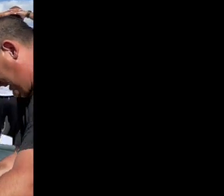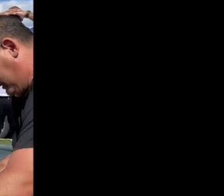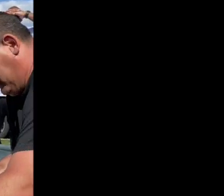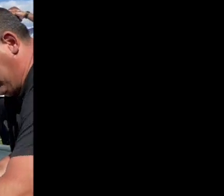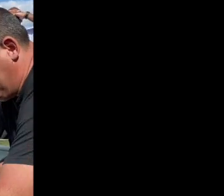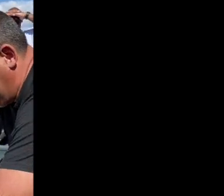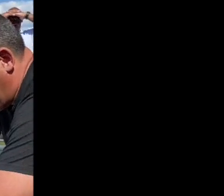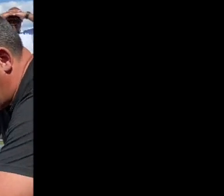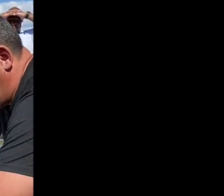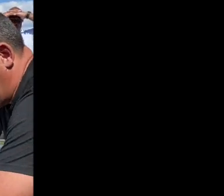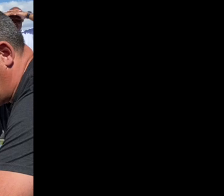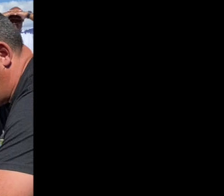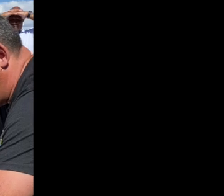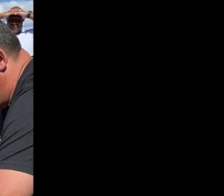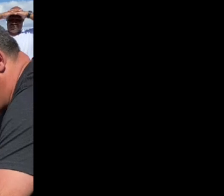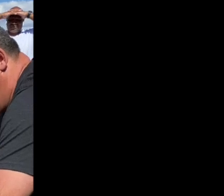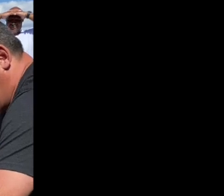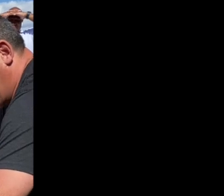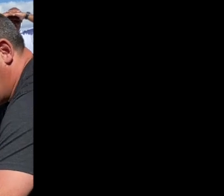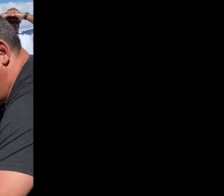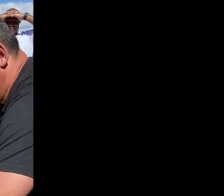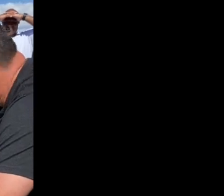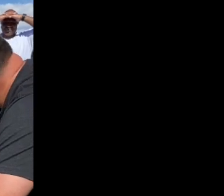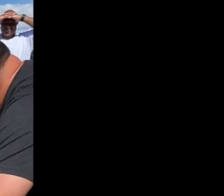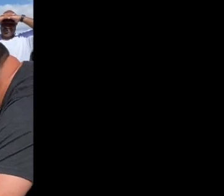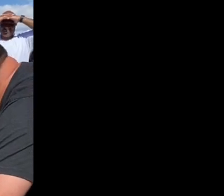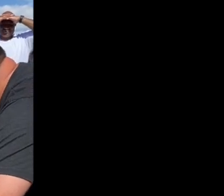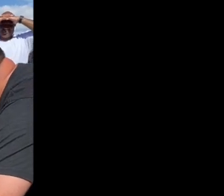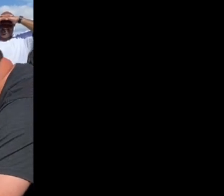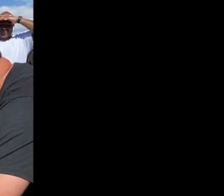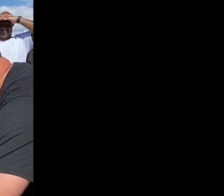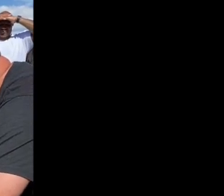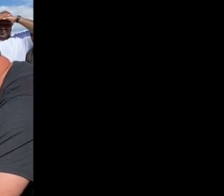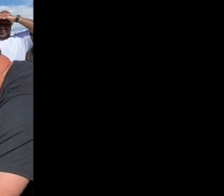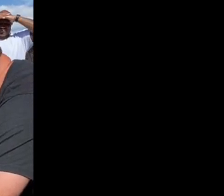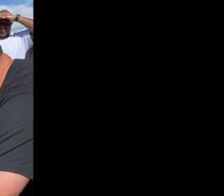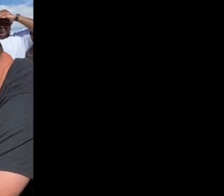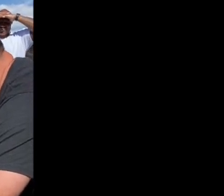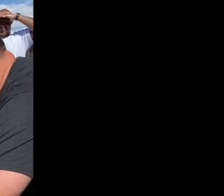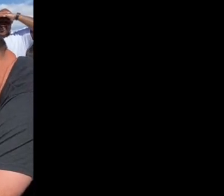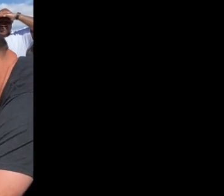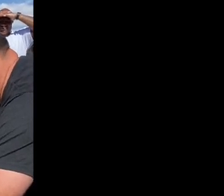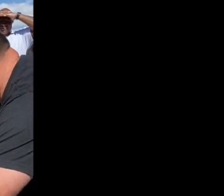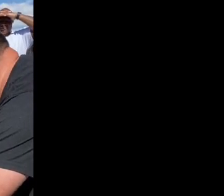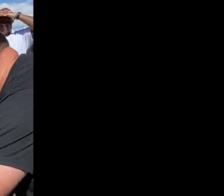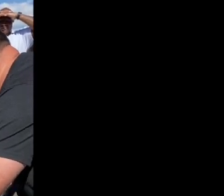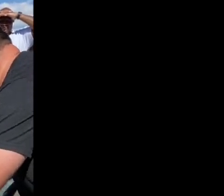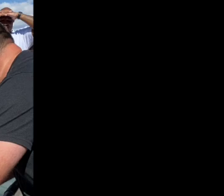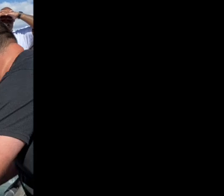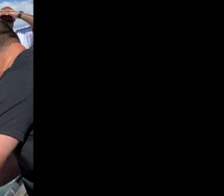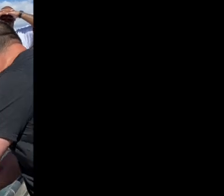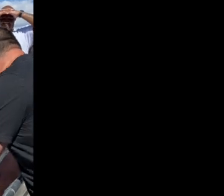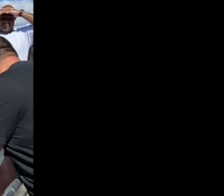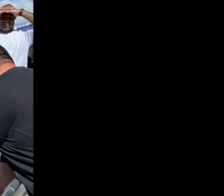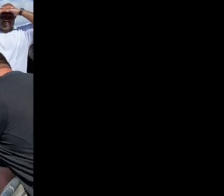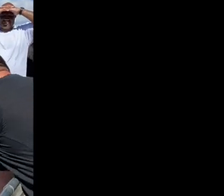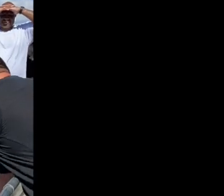Savior. Right there. Patrick, we now baptize you in the name of the Father, and the Son, and the Holy